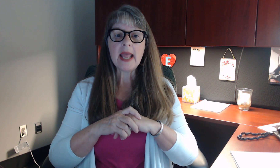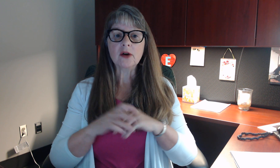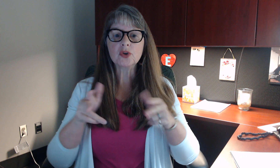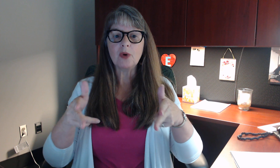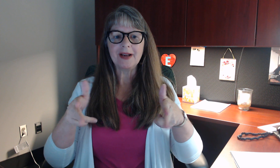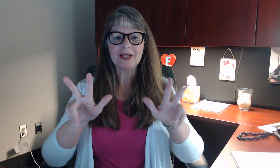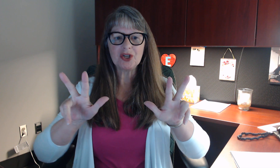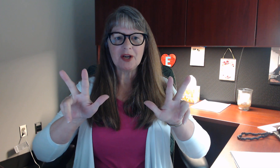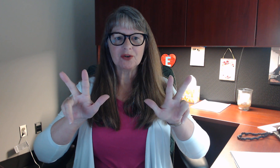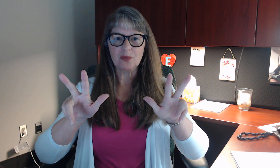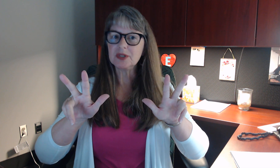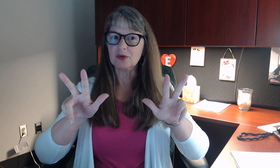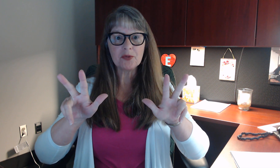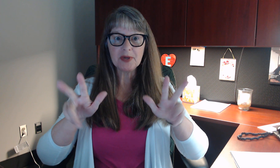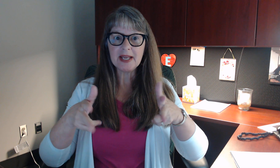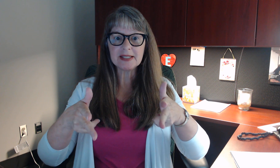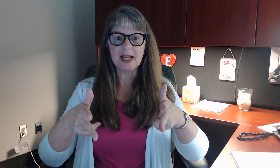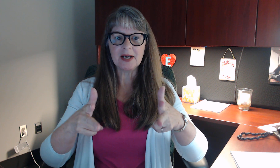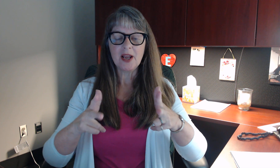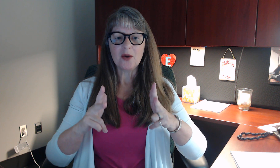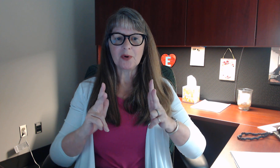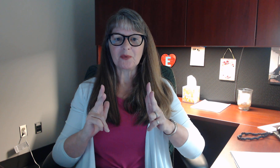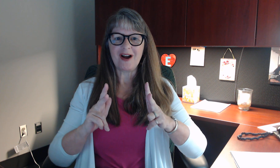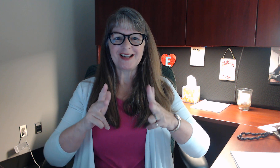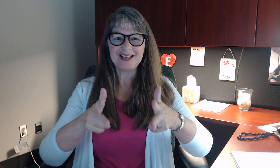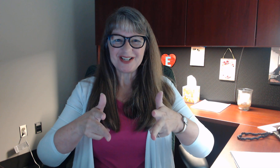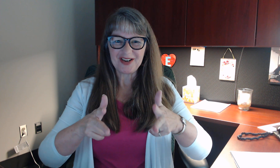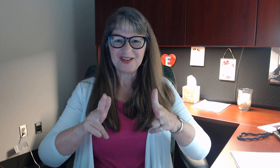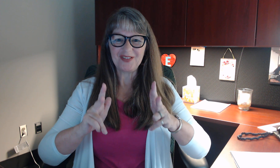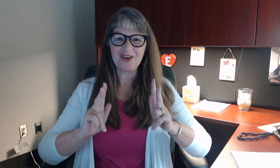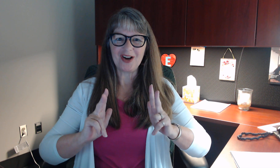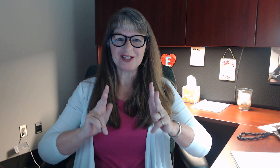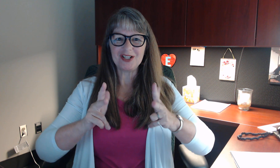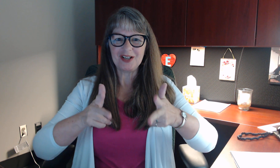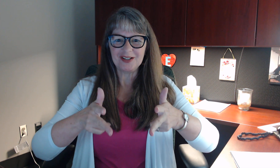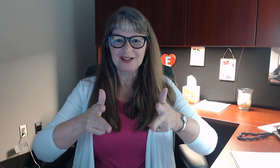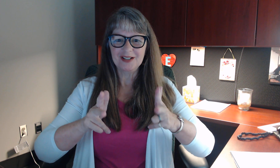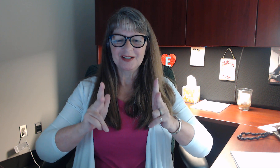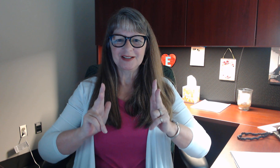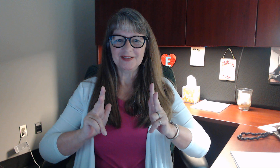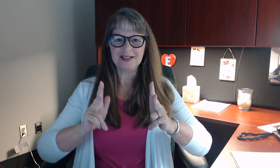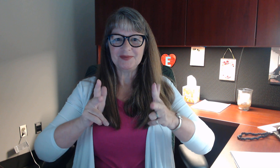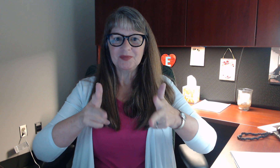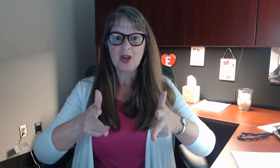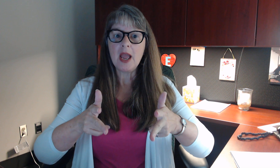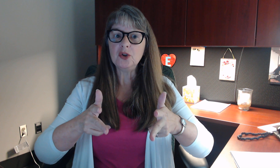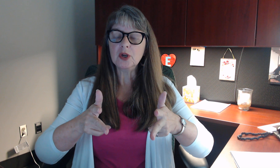to rock in a chair. So we're still the 3 hand sign, and we're going to rock in a chair, rock and chair. Right? And you can also